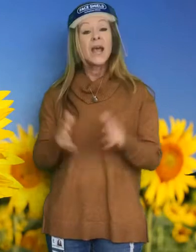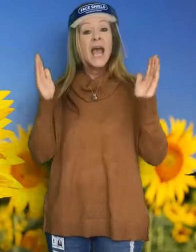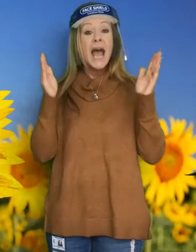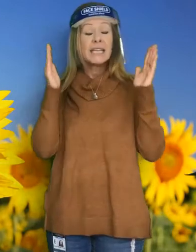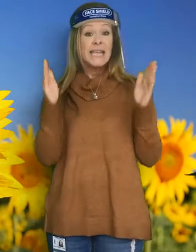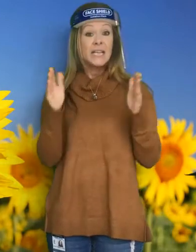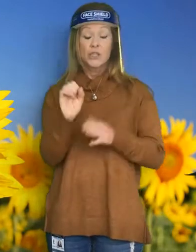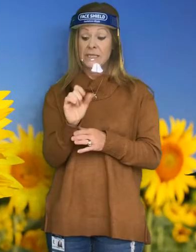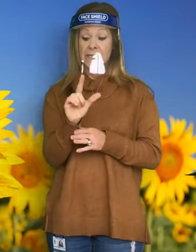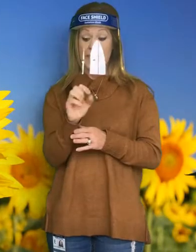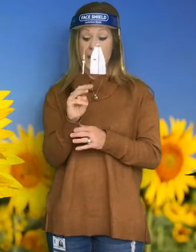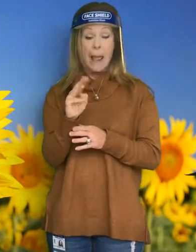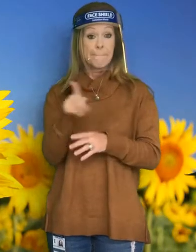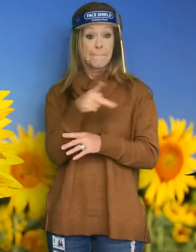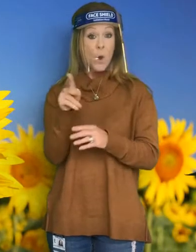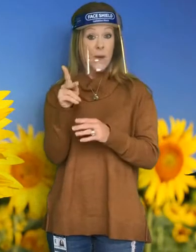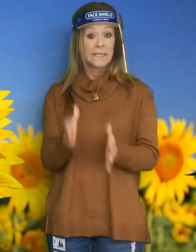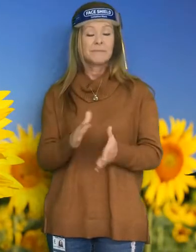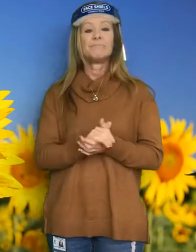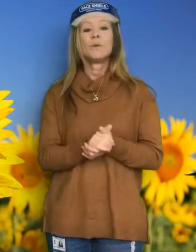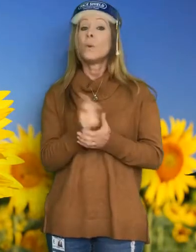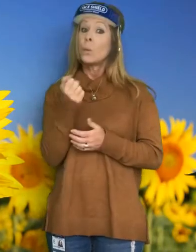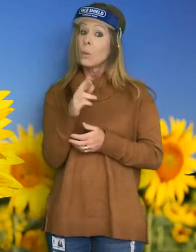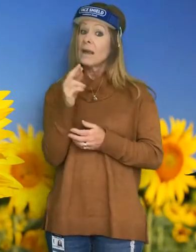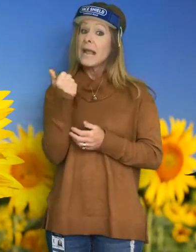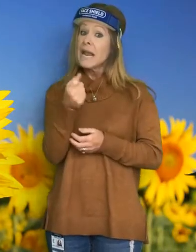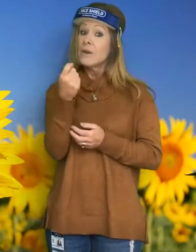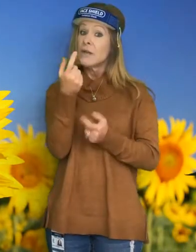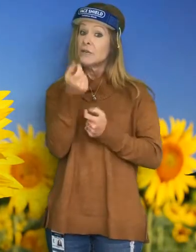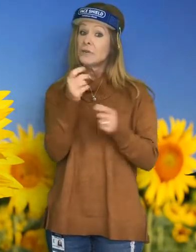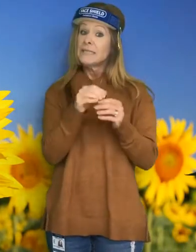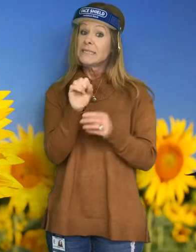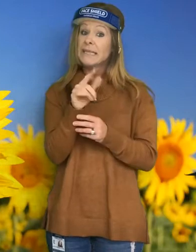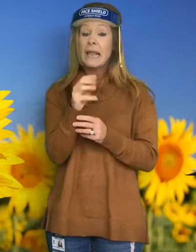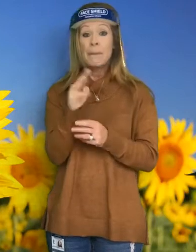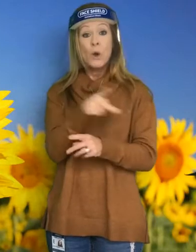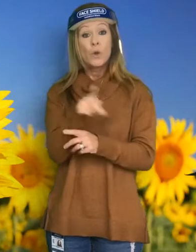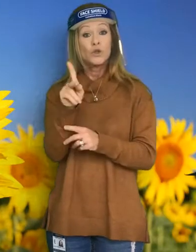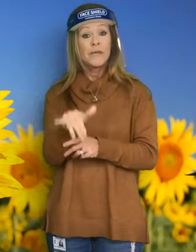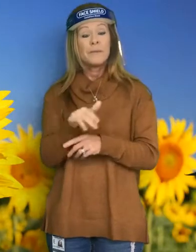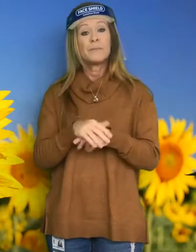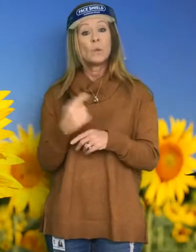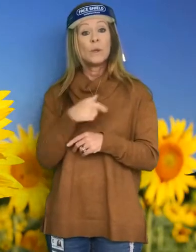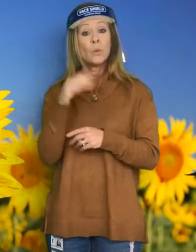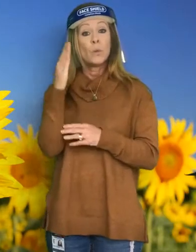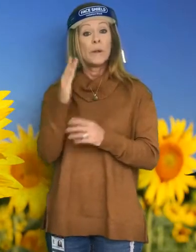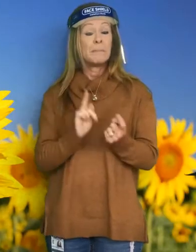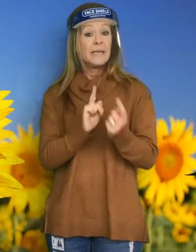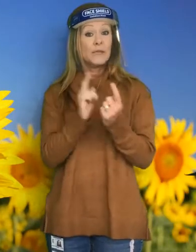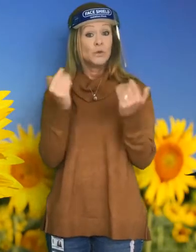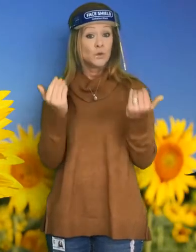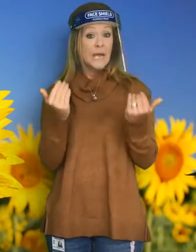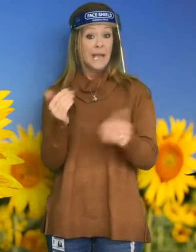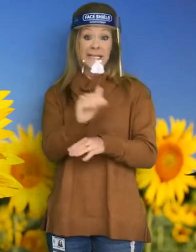Attention slam poets, or anyone interested in slam poetry. We will be meeting today,